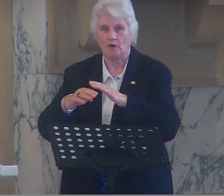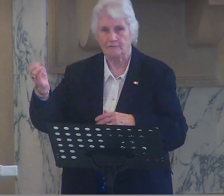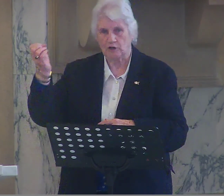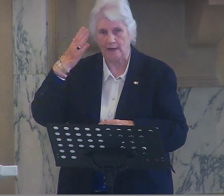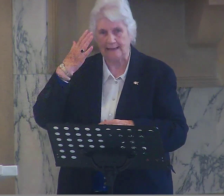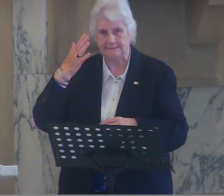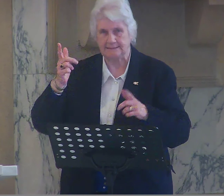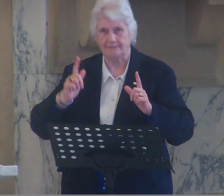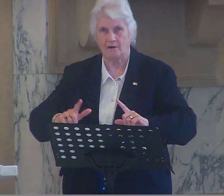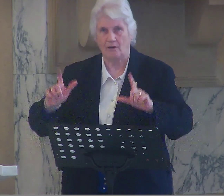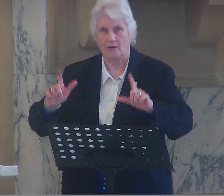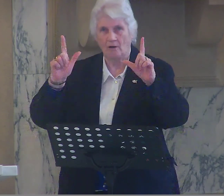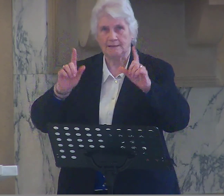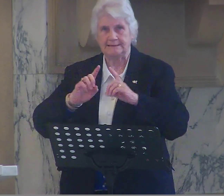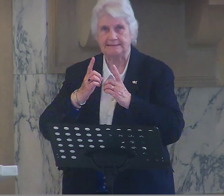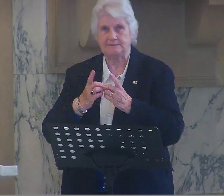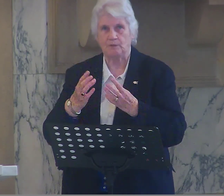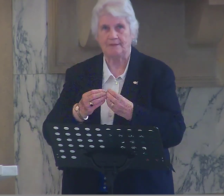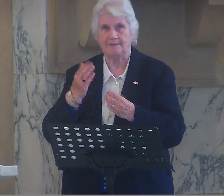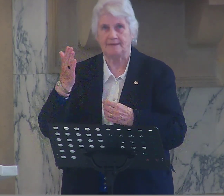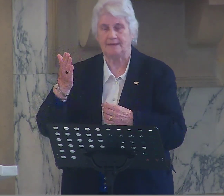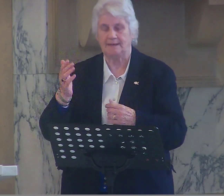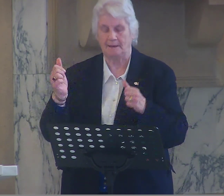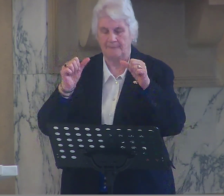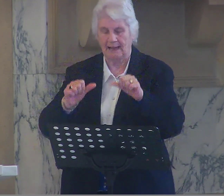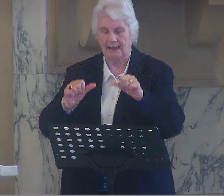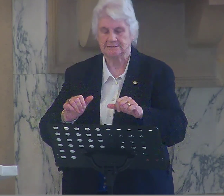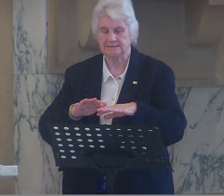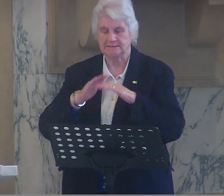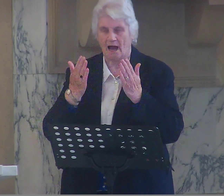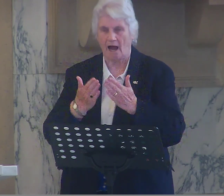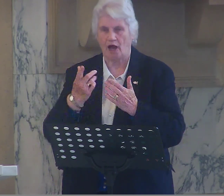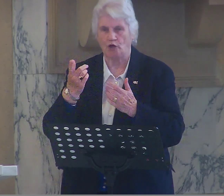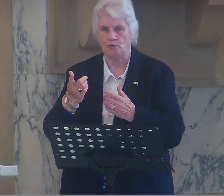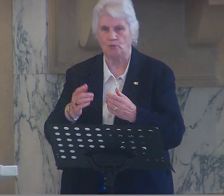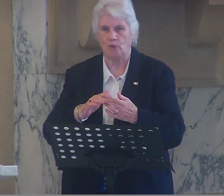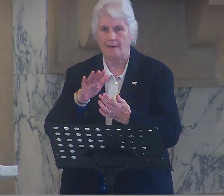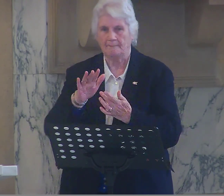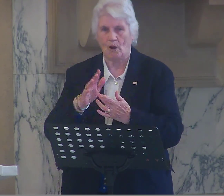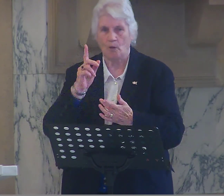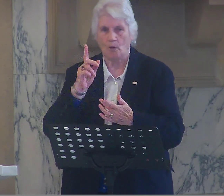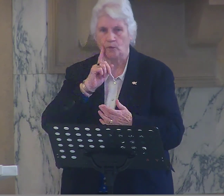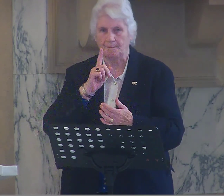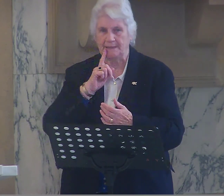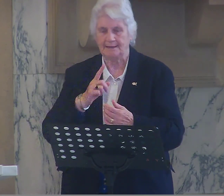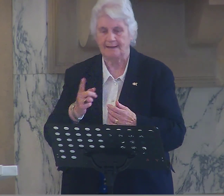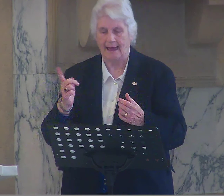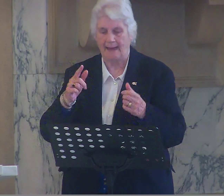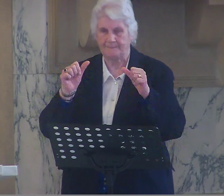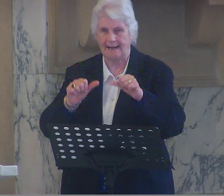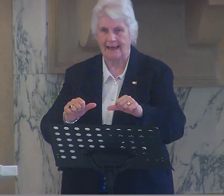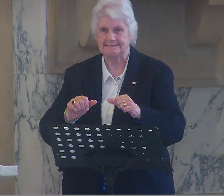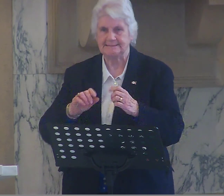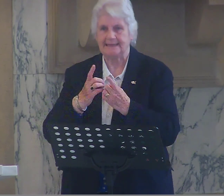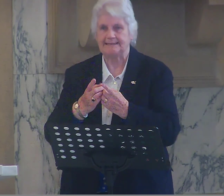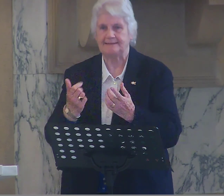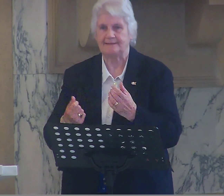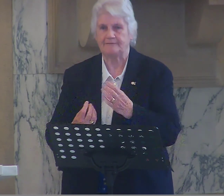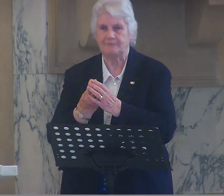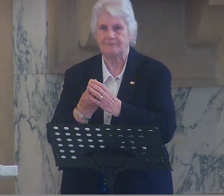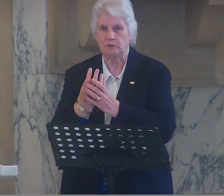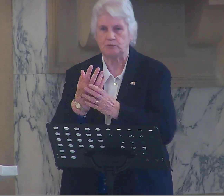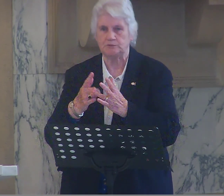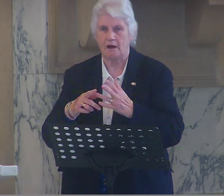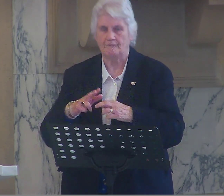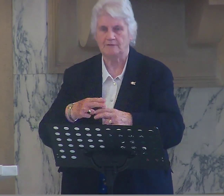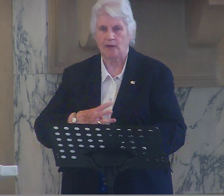Hail Mary, full of grace, the Lord is with thee. Blessed art thou among women, and blessed is the fruit